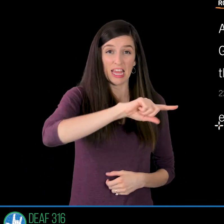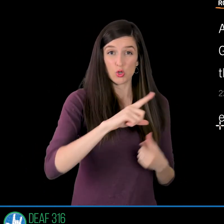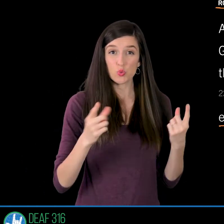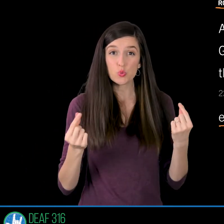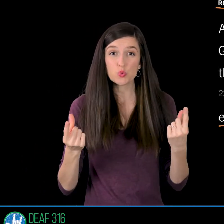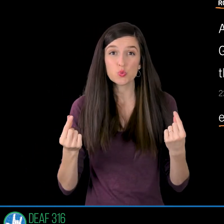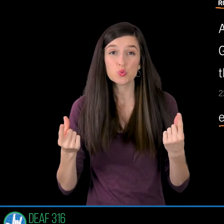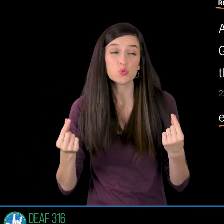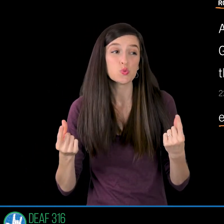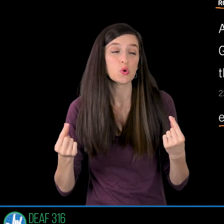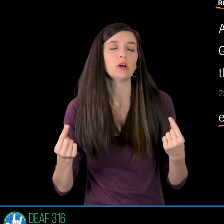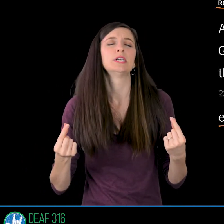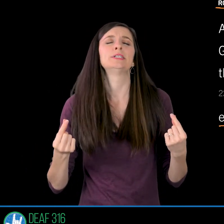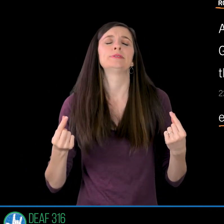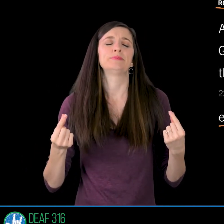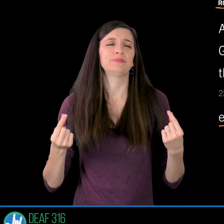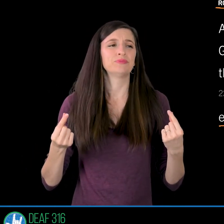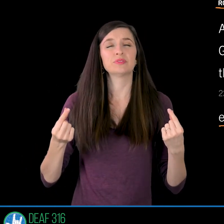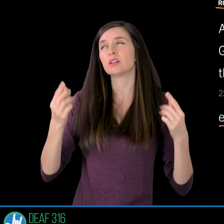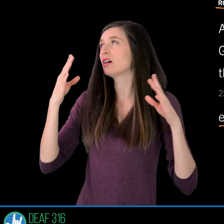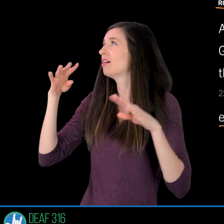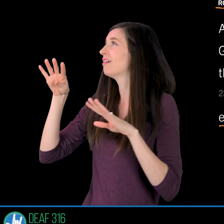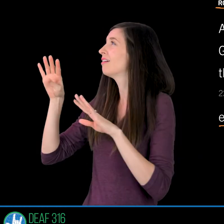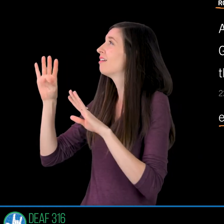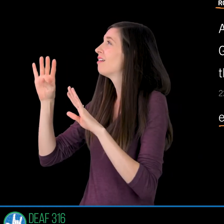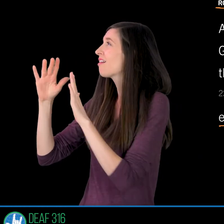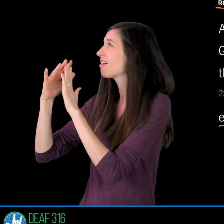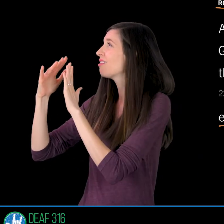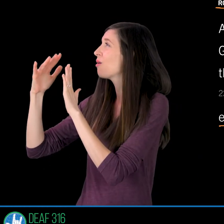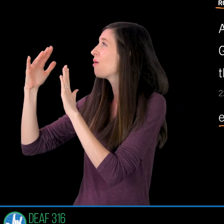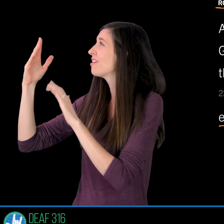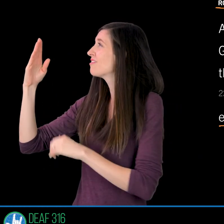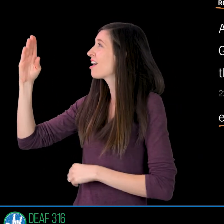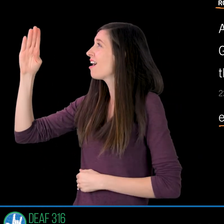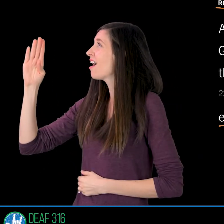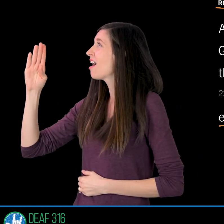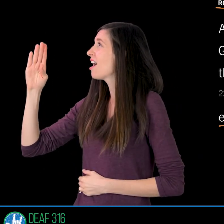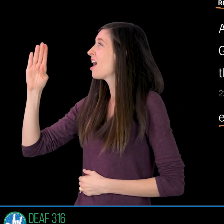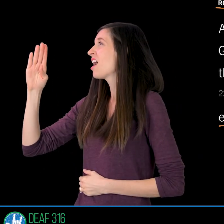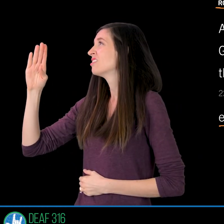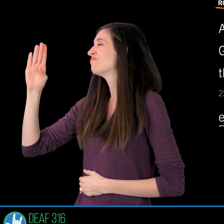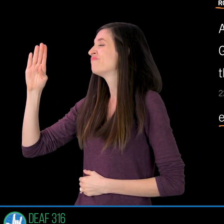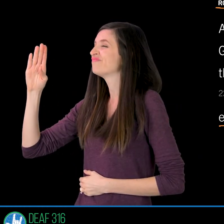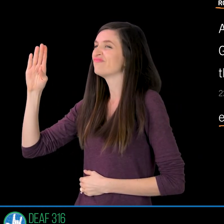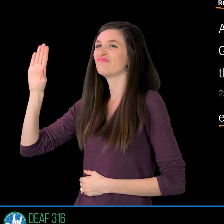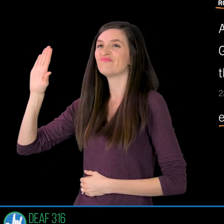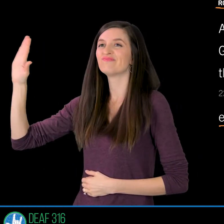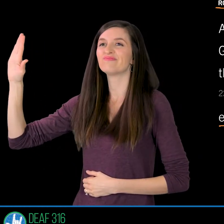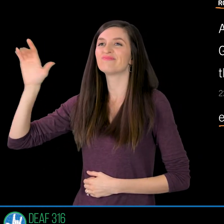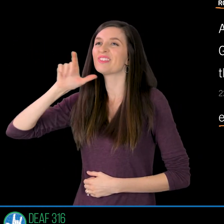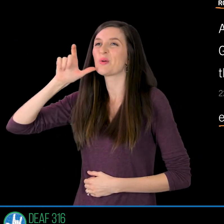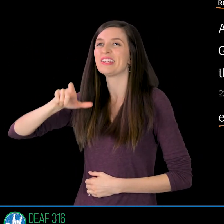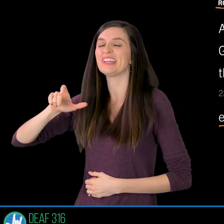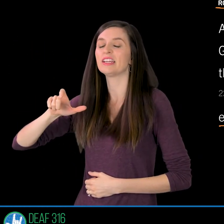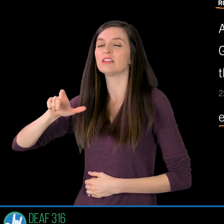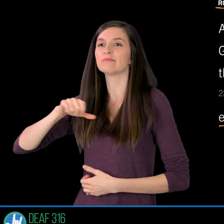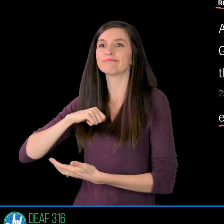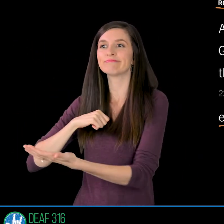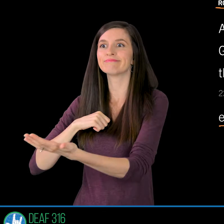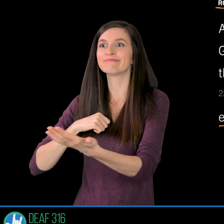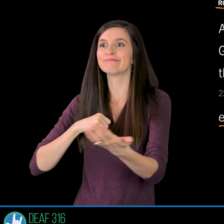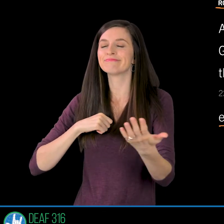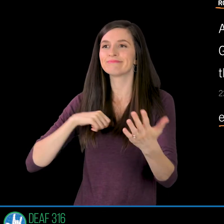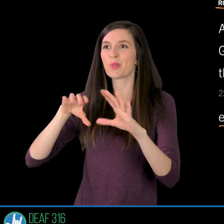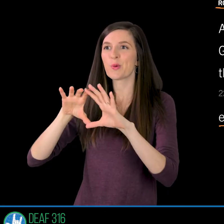they exchanged the glory of the immortal God for